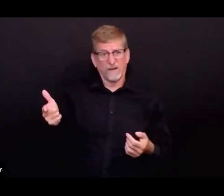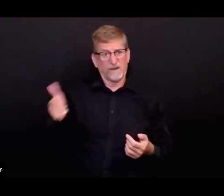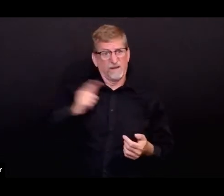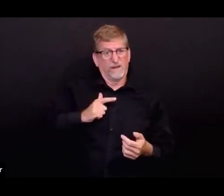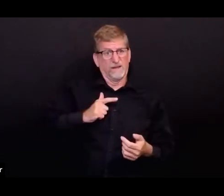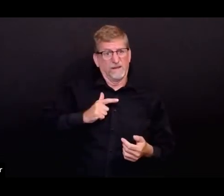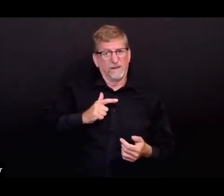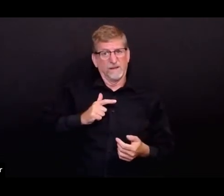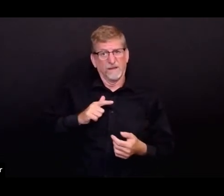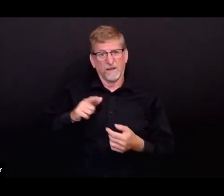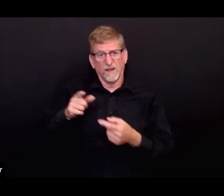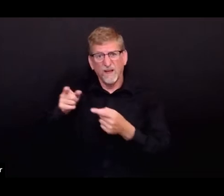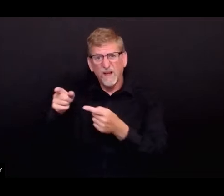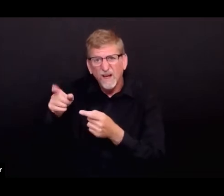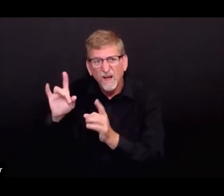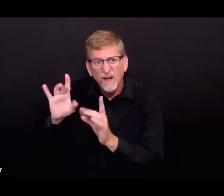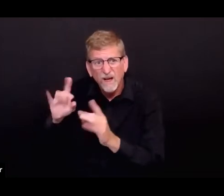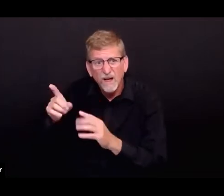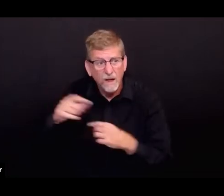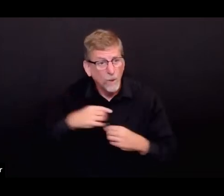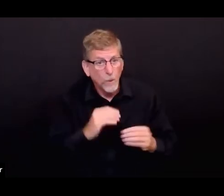the specifics of high school athletes, but